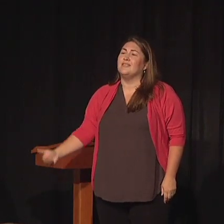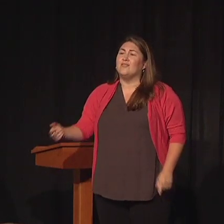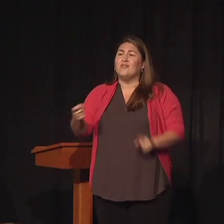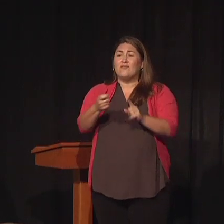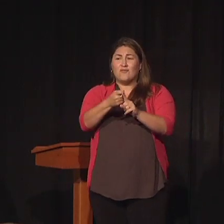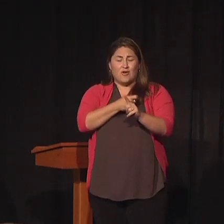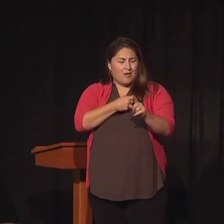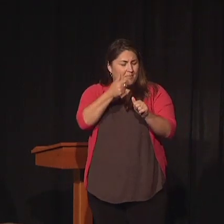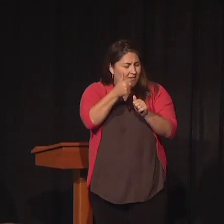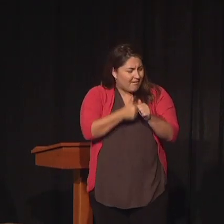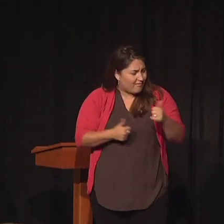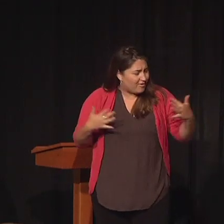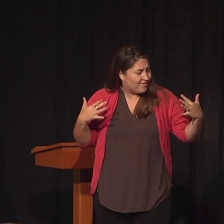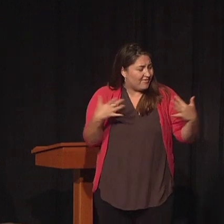from every